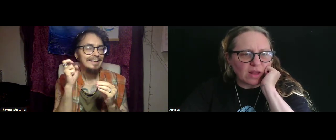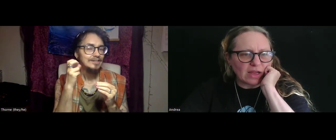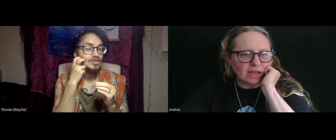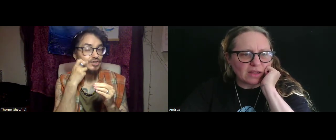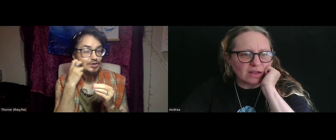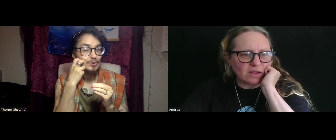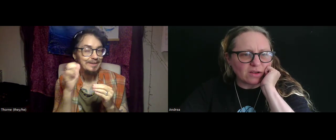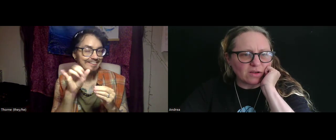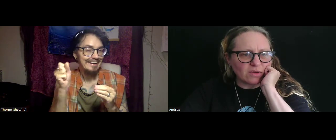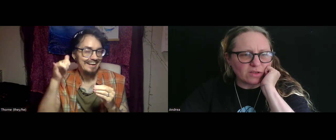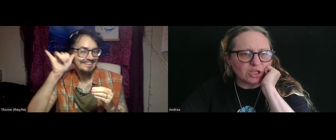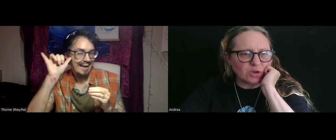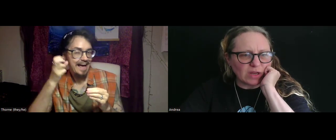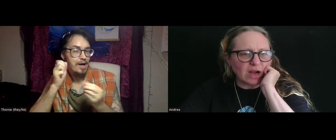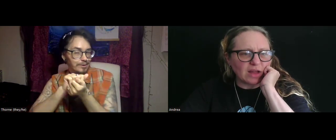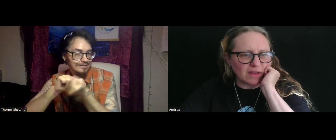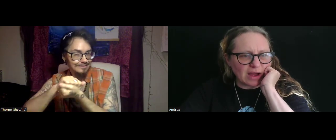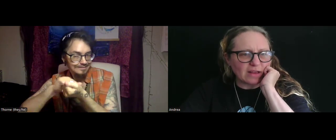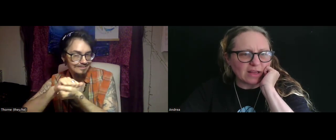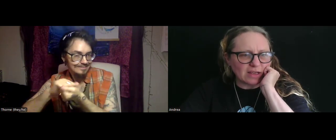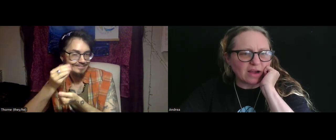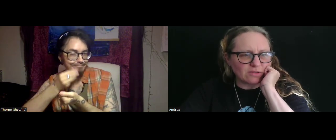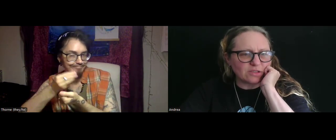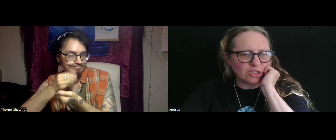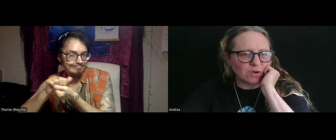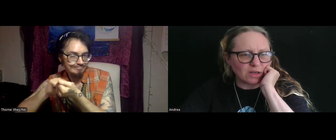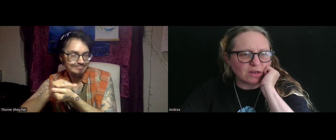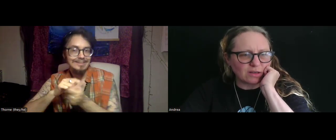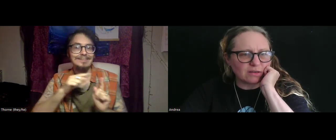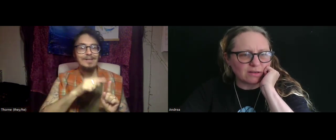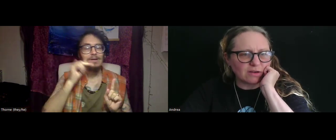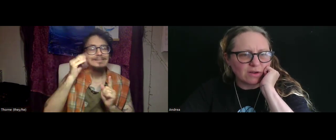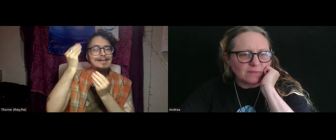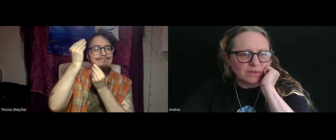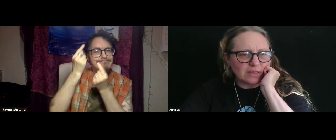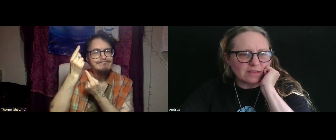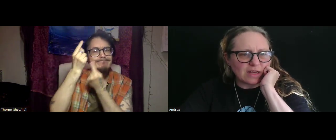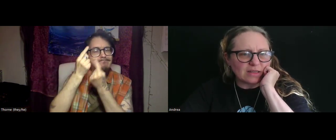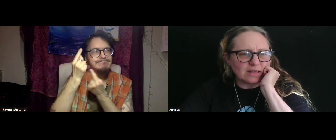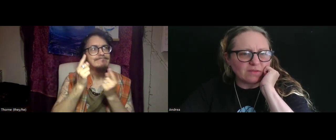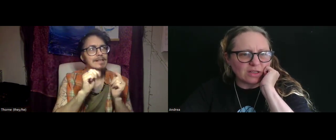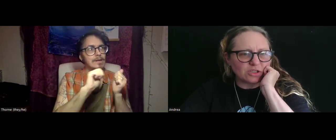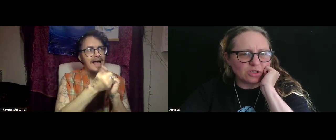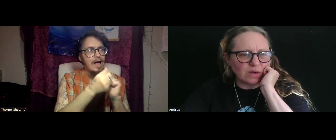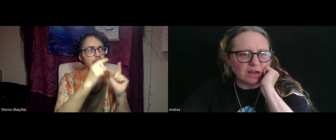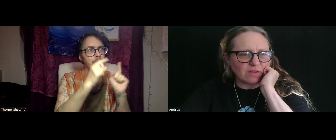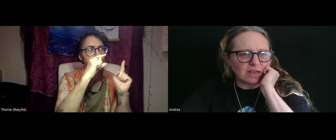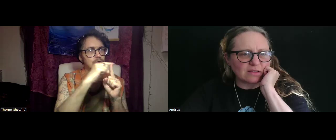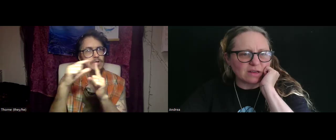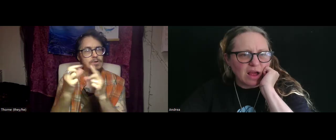like chewing on like cows chew on cud, it's that idea of like chewing on things and